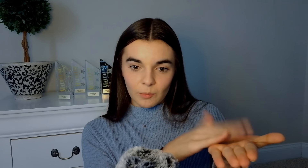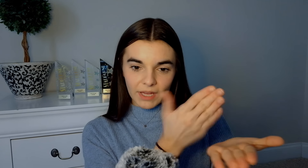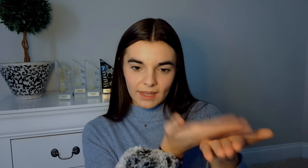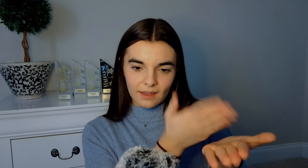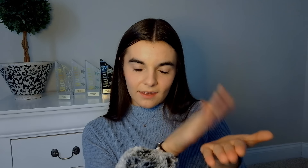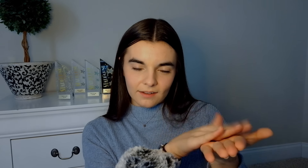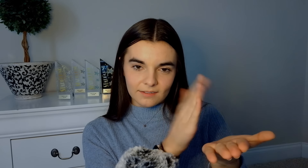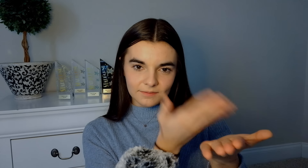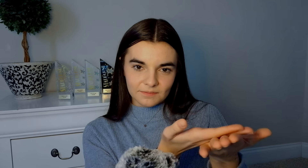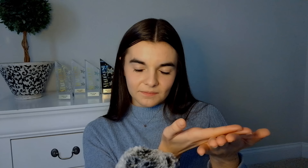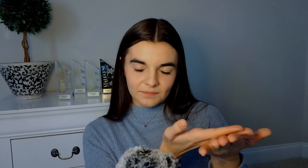Pancake.